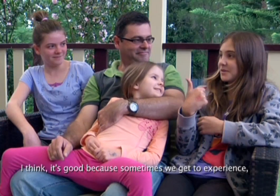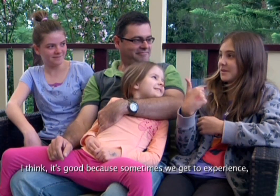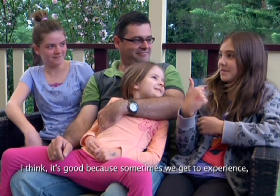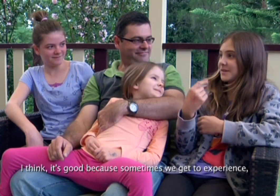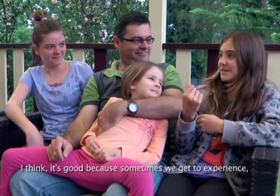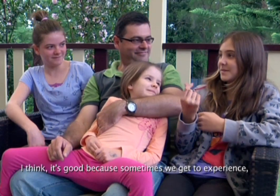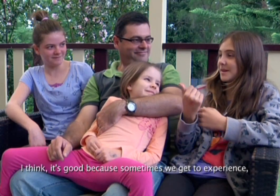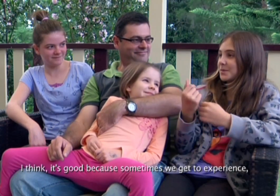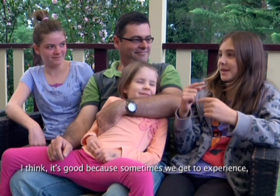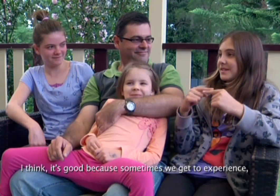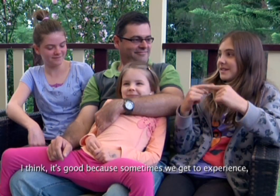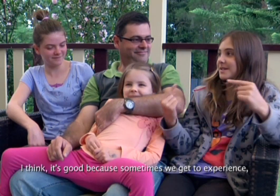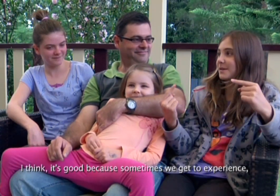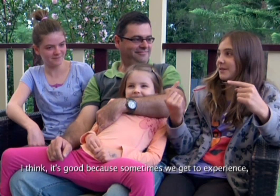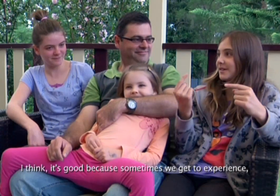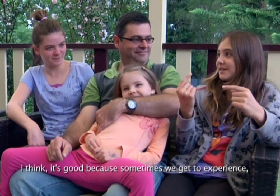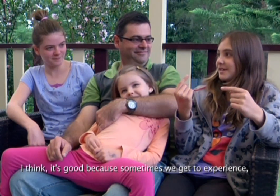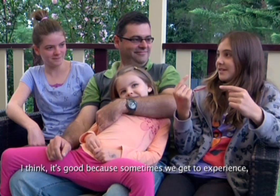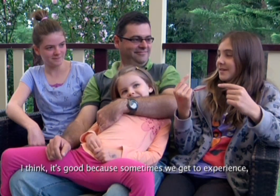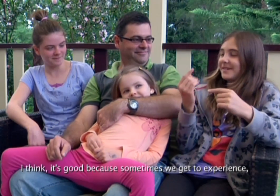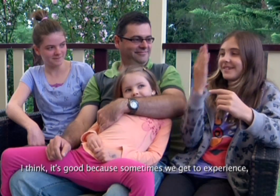good because sometimes we get to experience